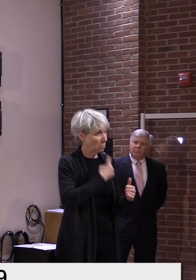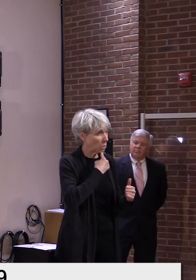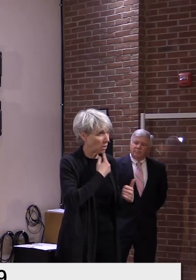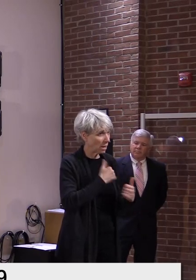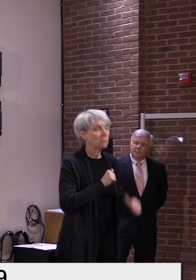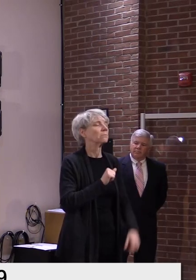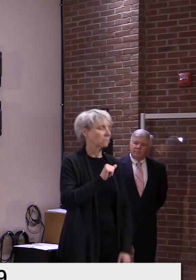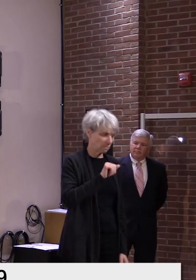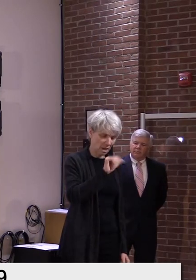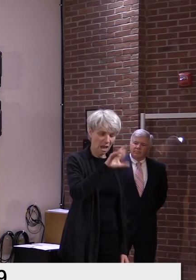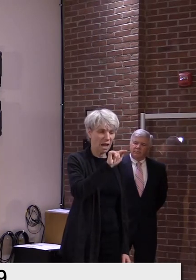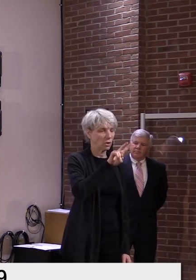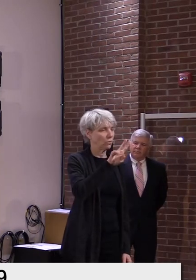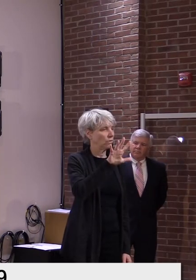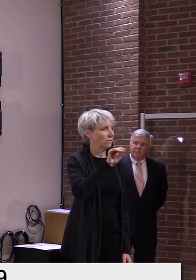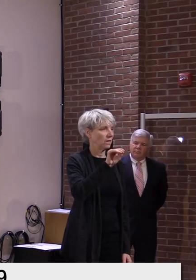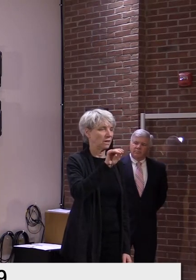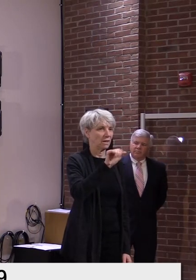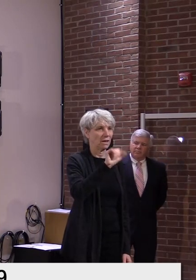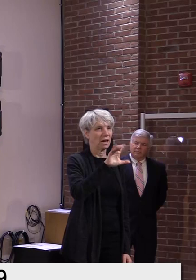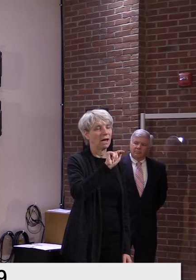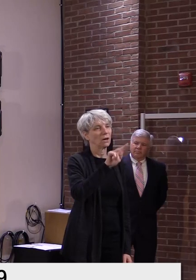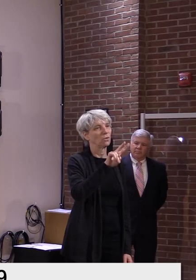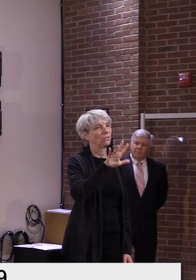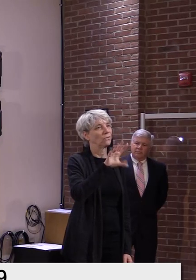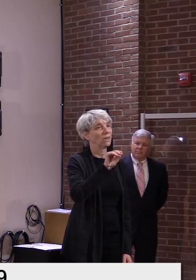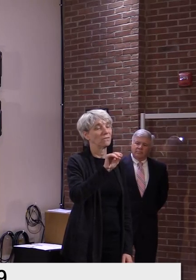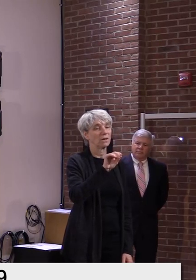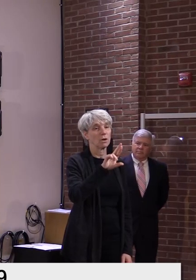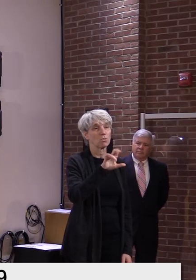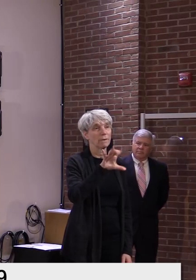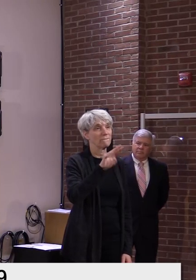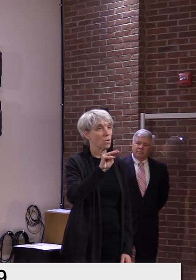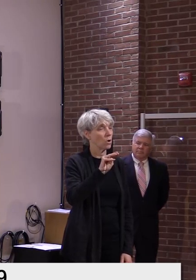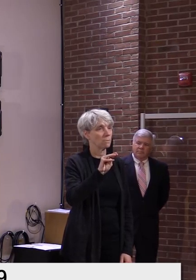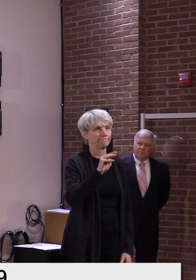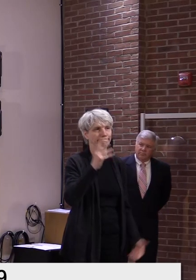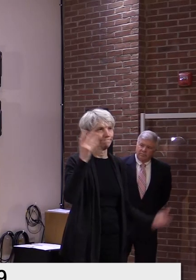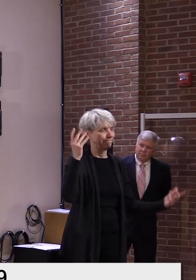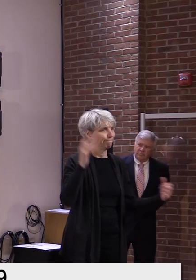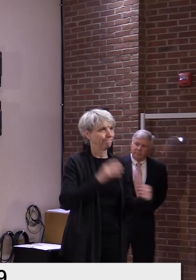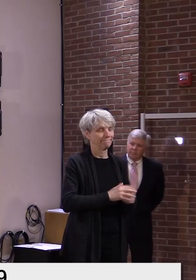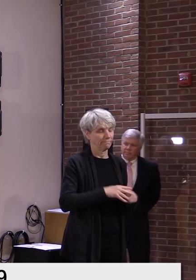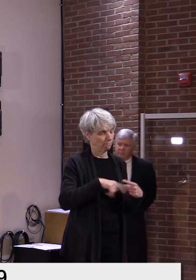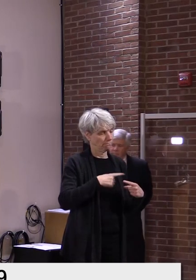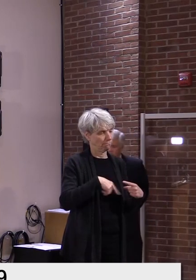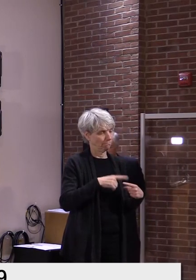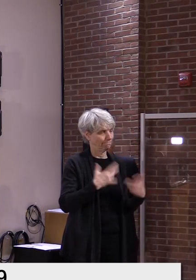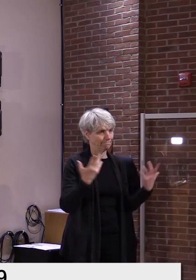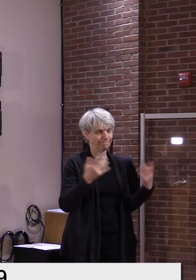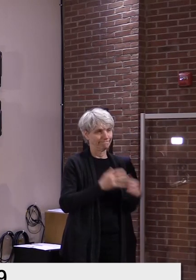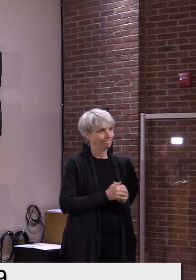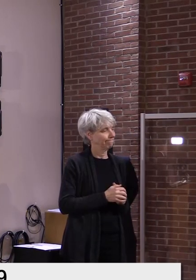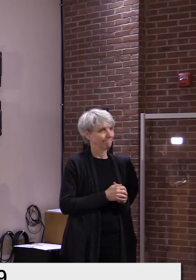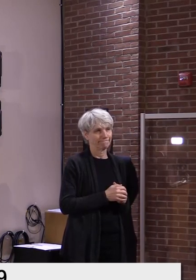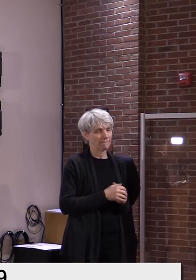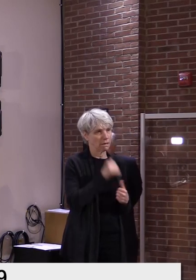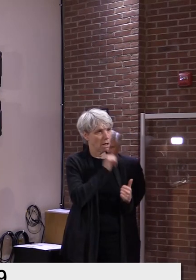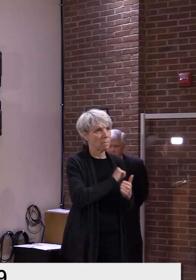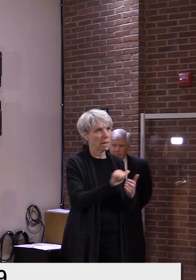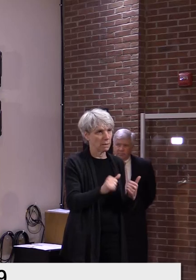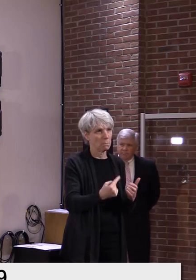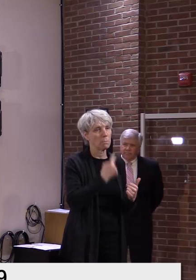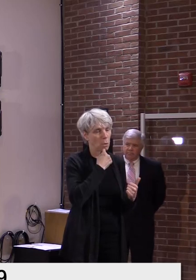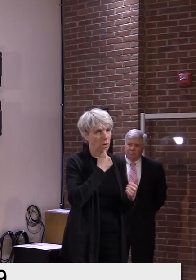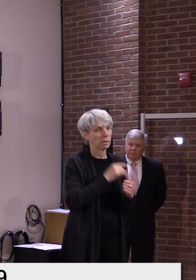250. Act 250 reform. But that didn't make it out of the gate, and that's something that